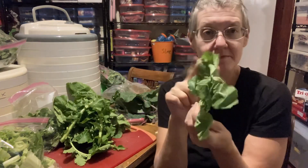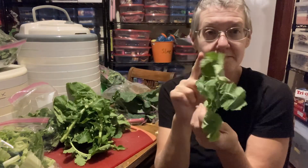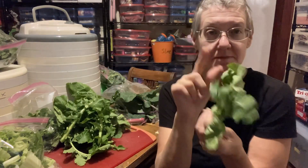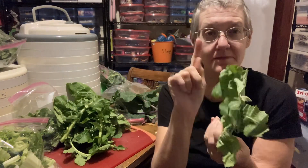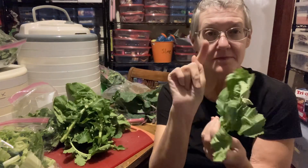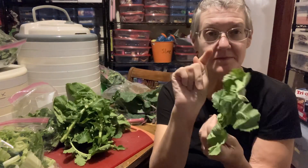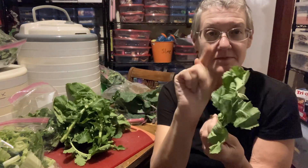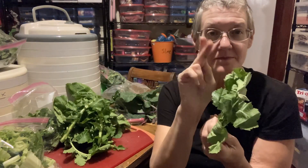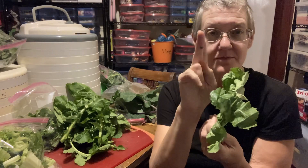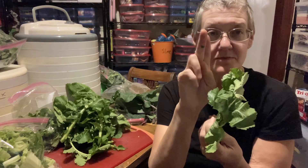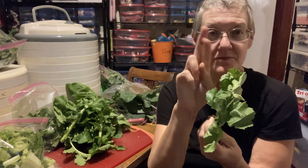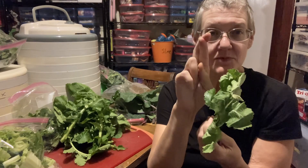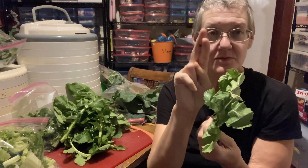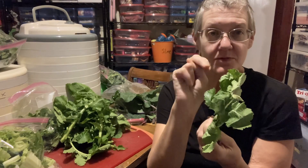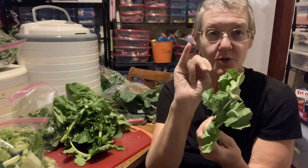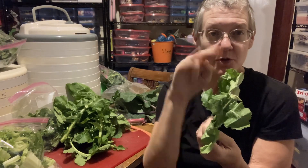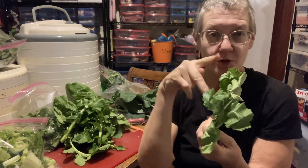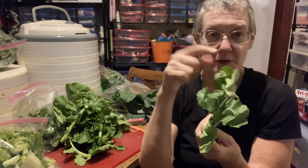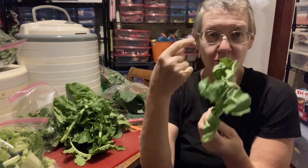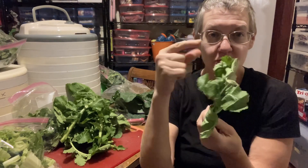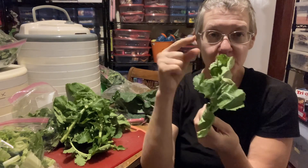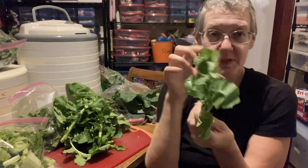these turnip greens.